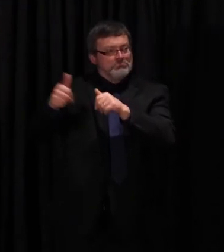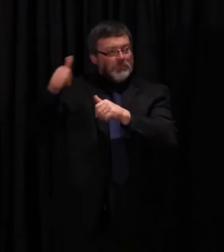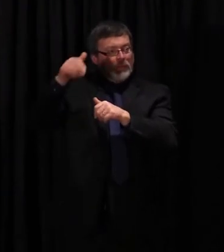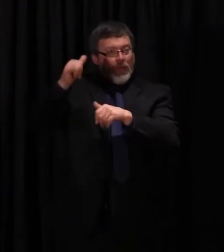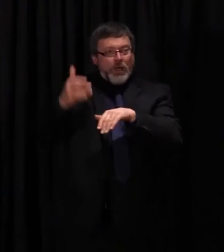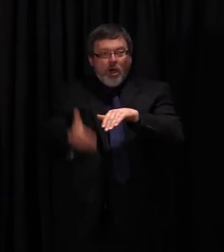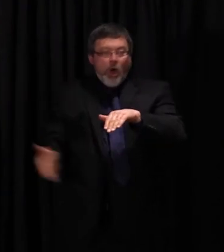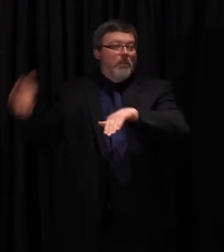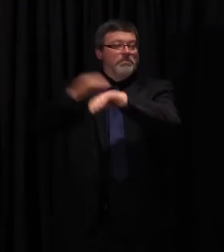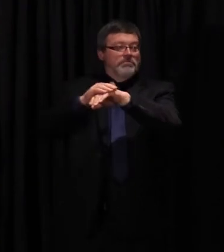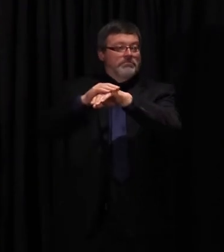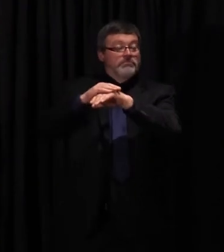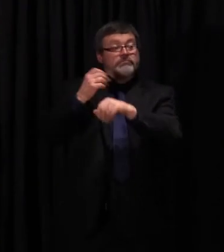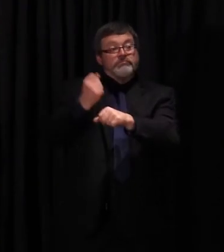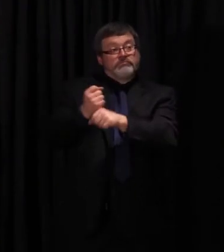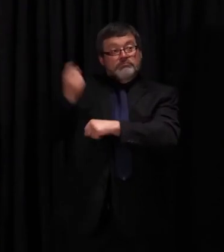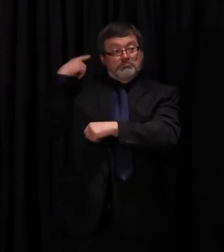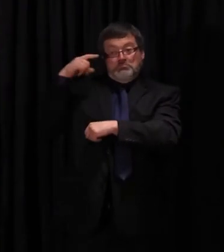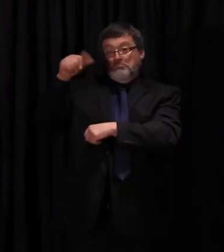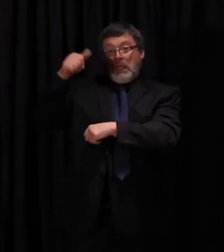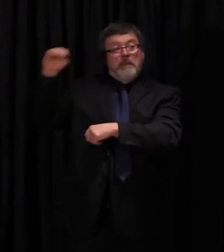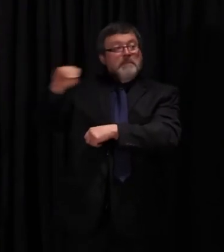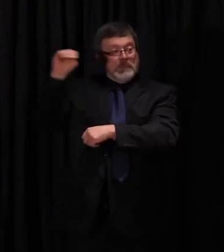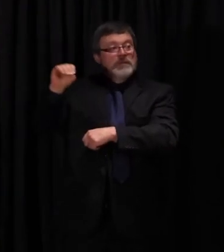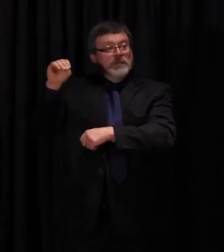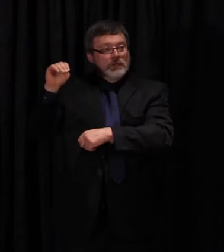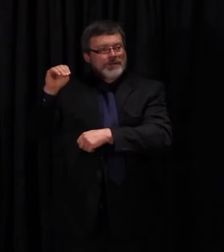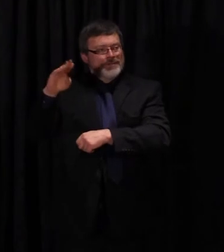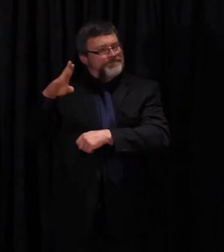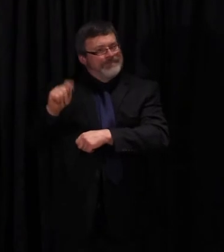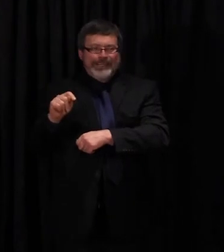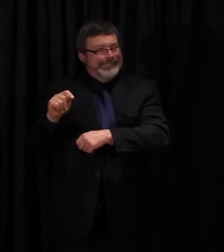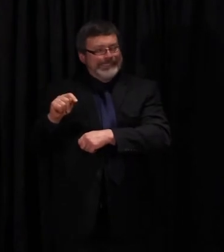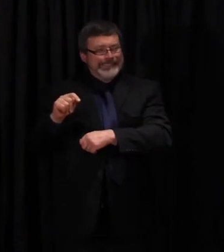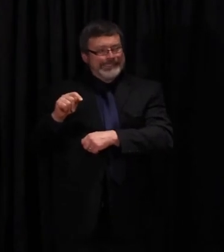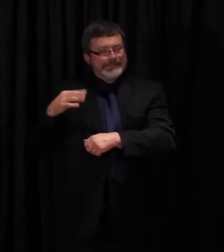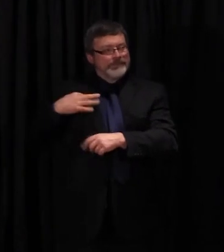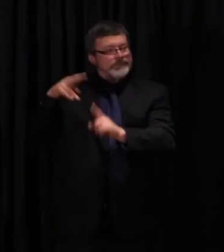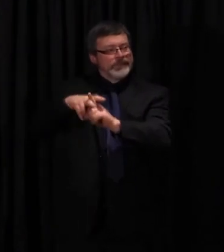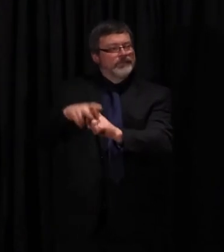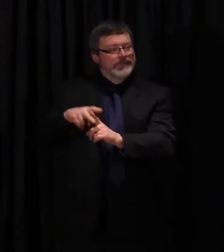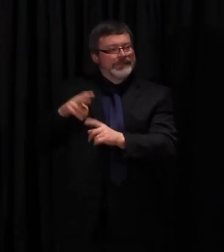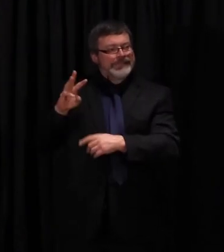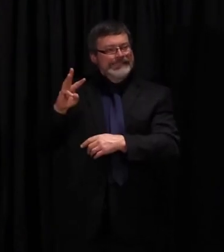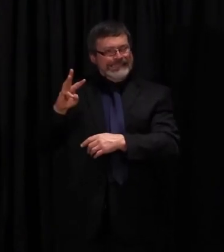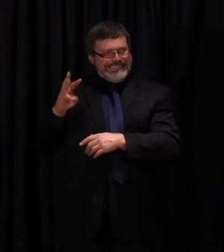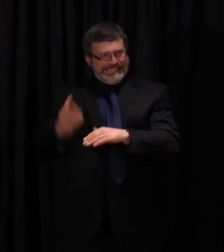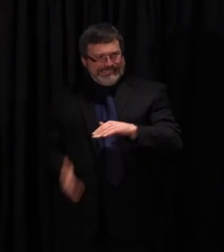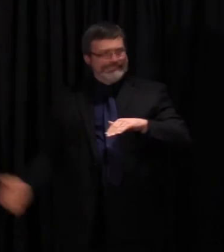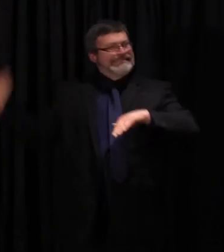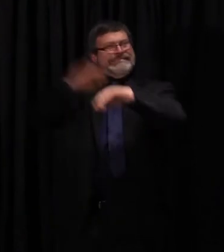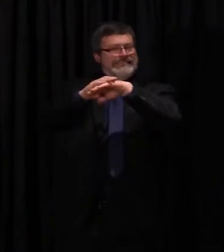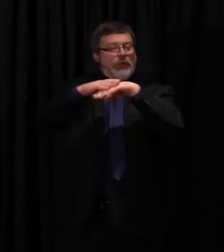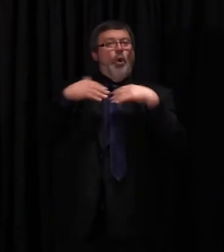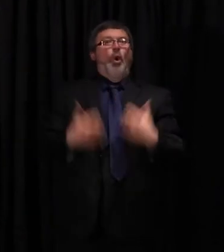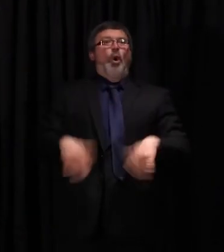million last year, but we receive applications for six times that amount.